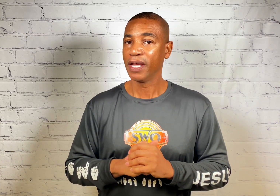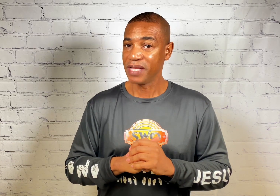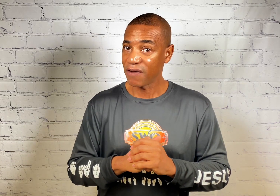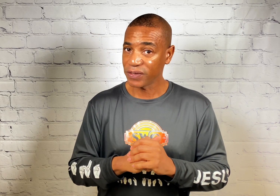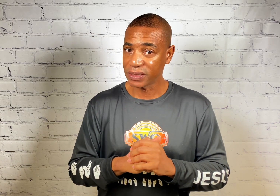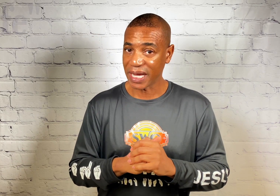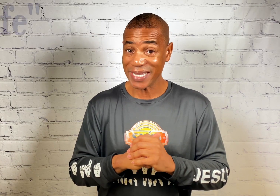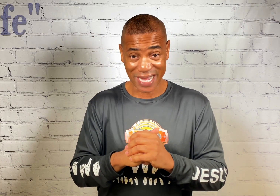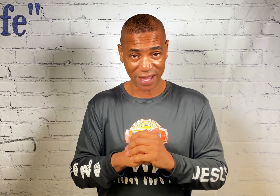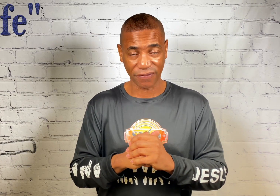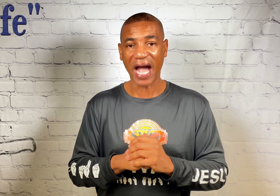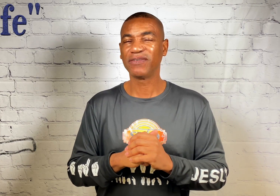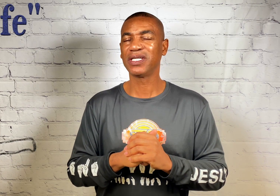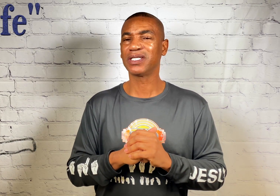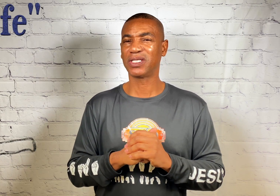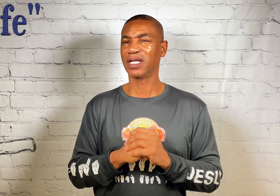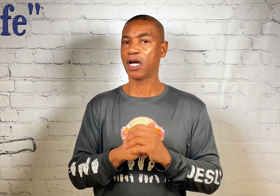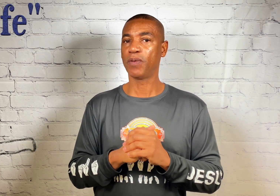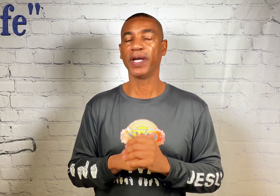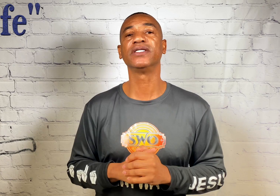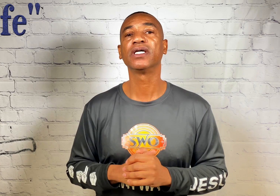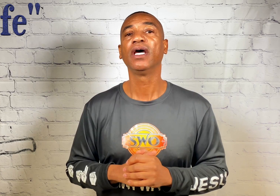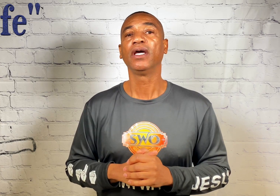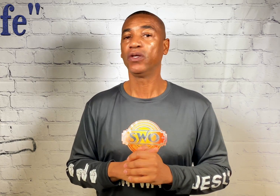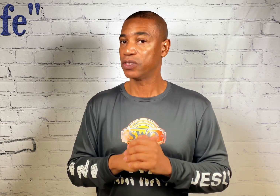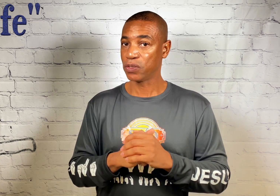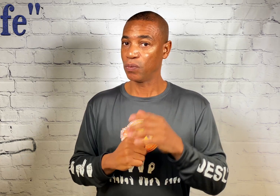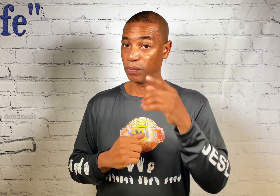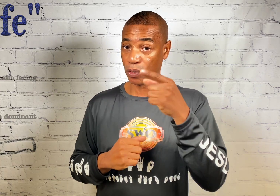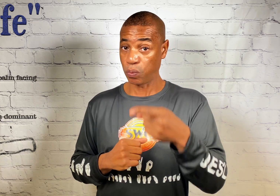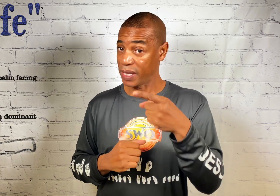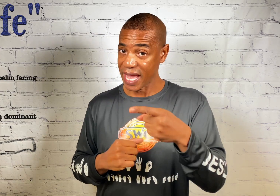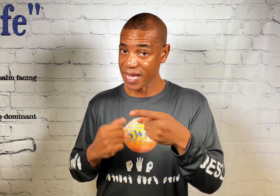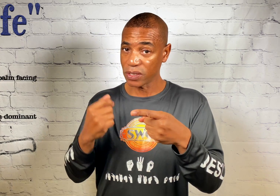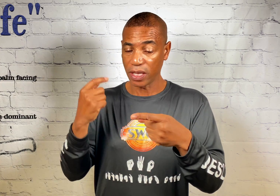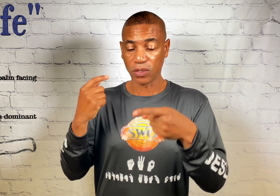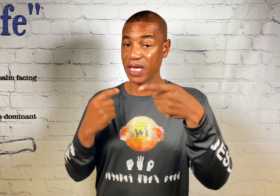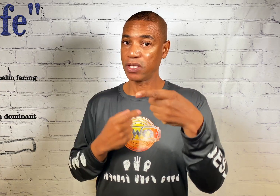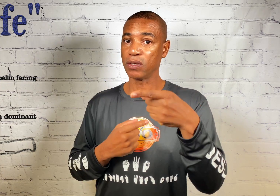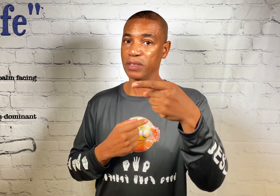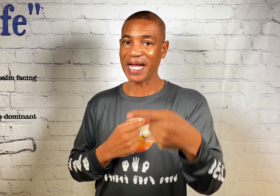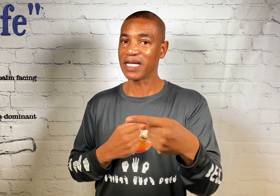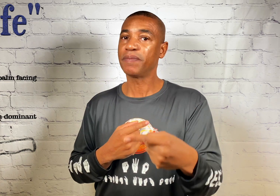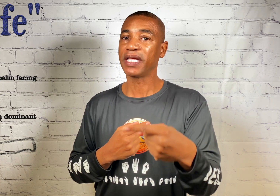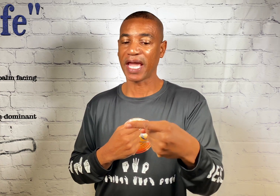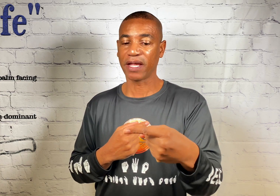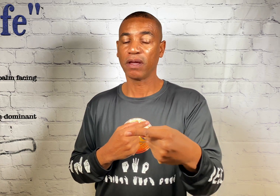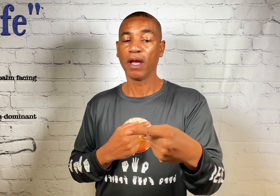Now for the sign knife. I've seen this done a couple ways. You can do it with both one hand. You take your non-dominant hand,